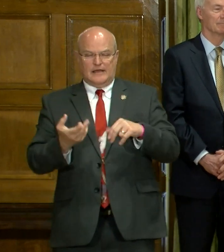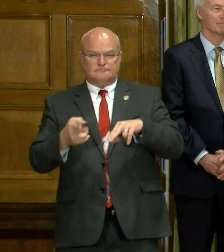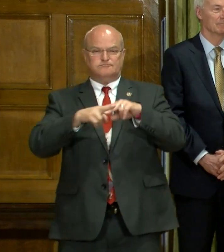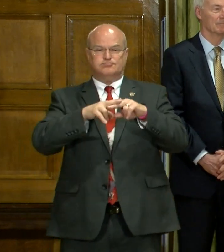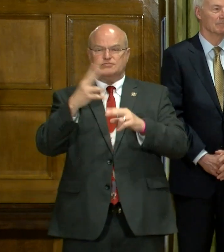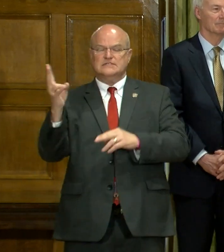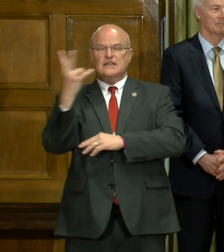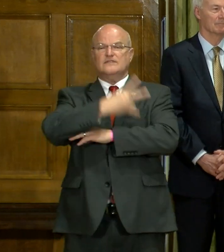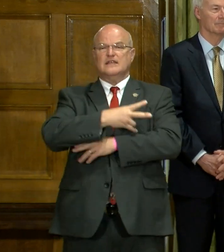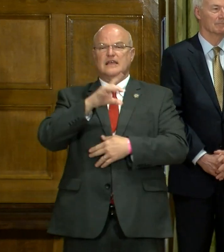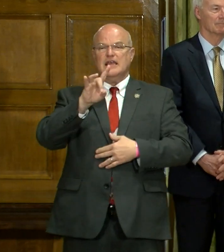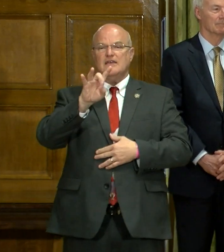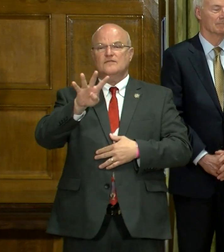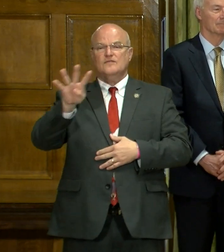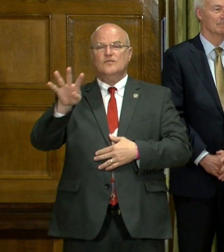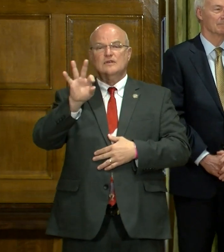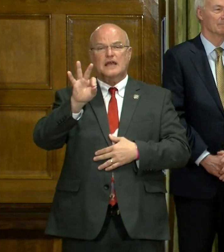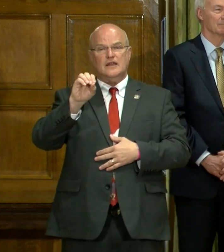call that number